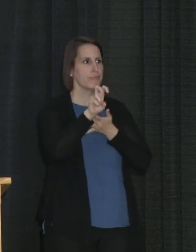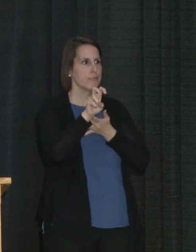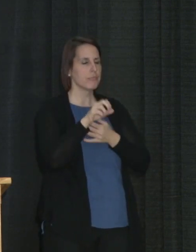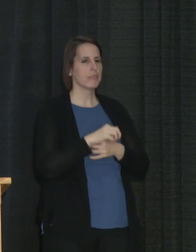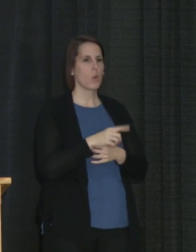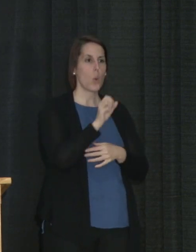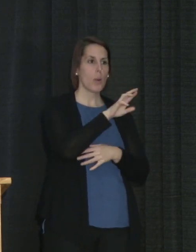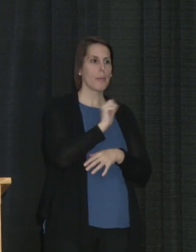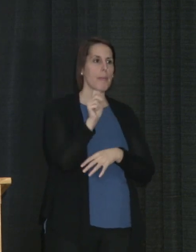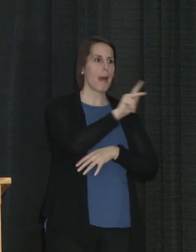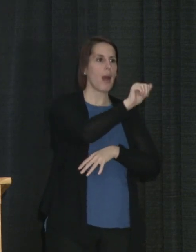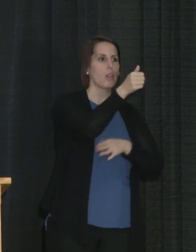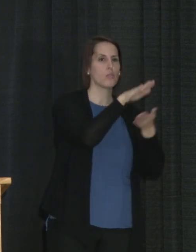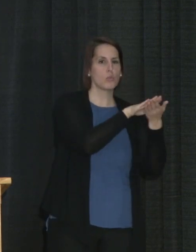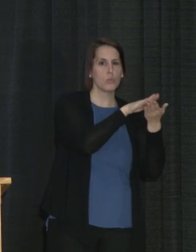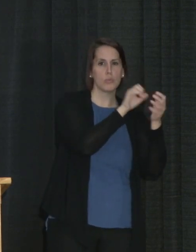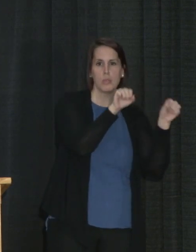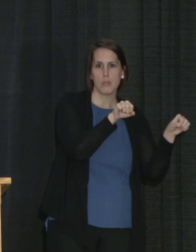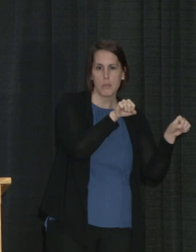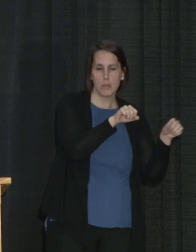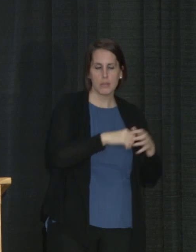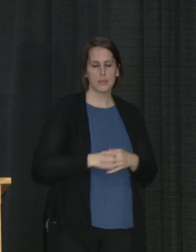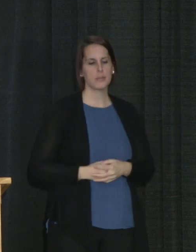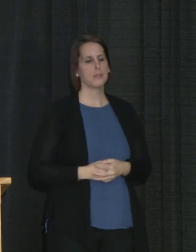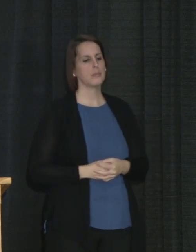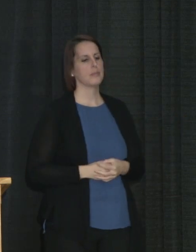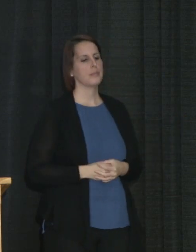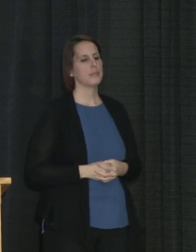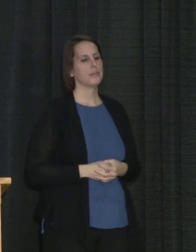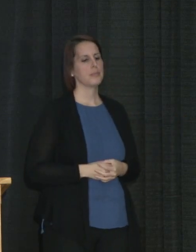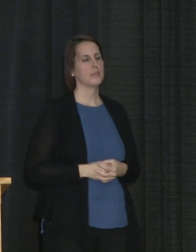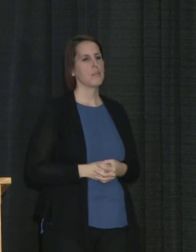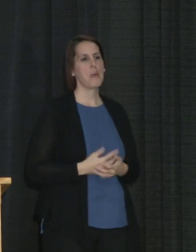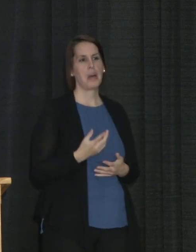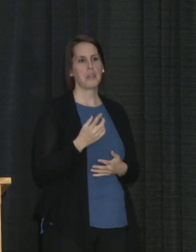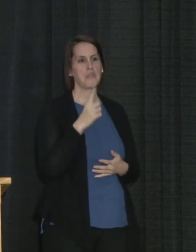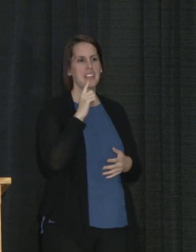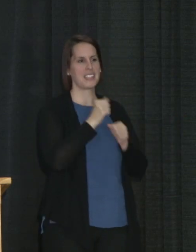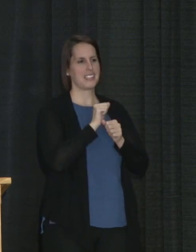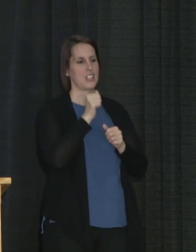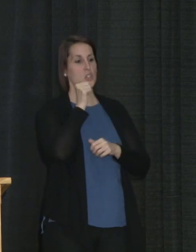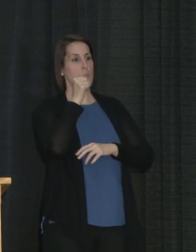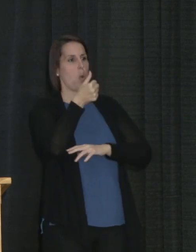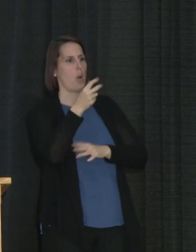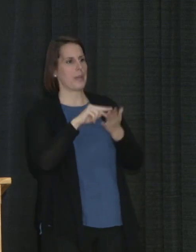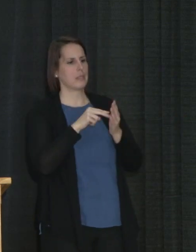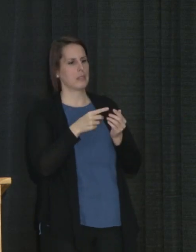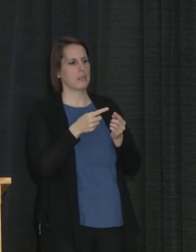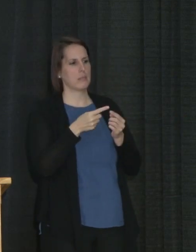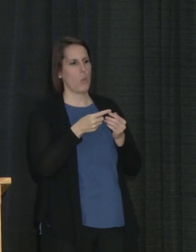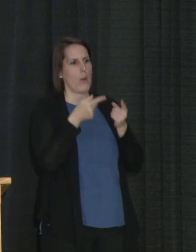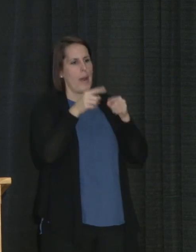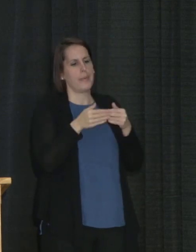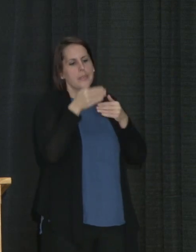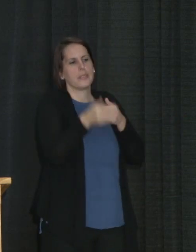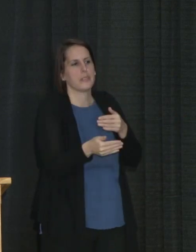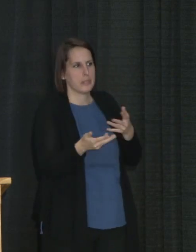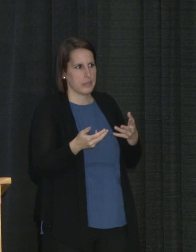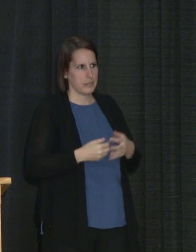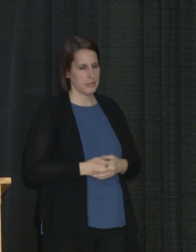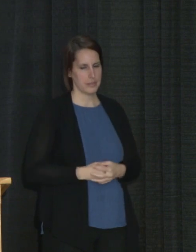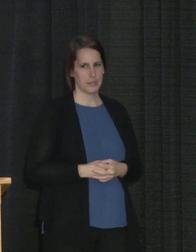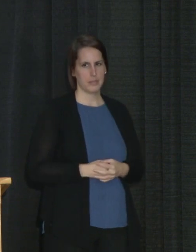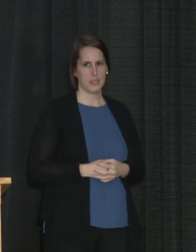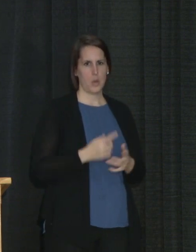further education, but for some of you, tomorrow is what's next. You've had, I expect, a wonderful